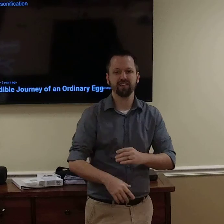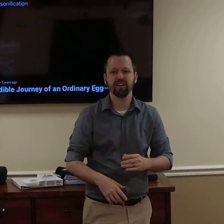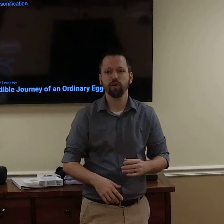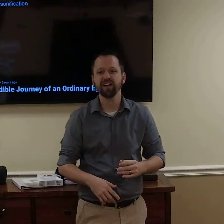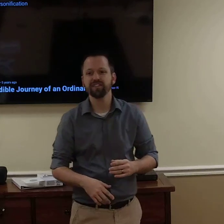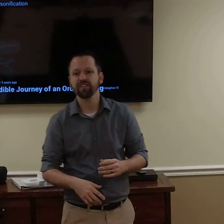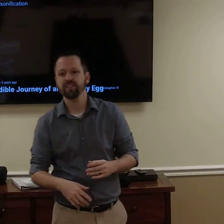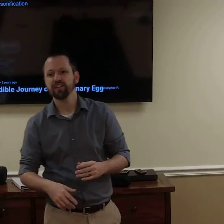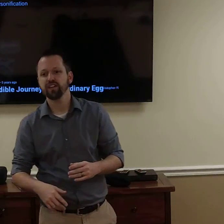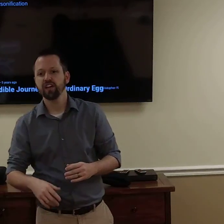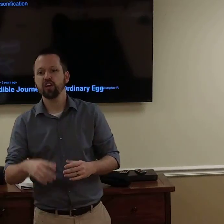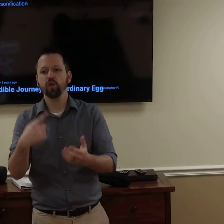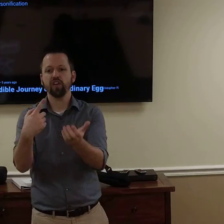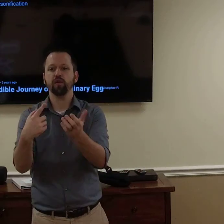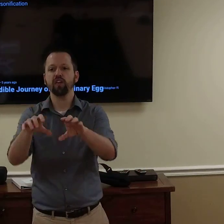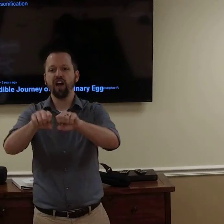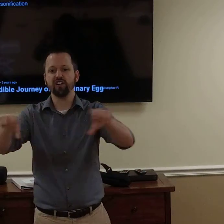Say what? No, it was a hot dog.